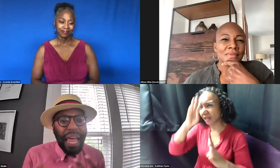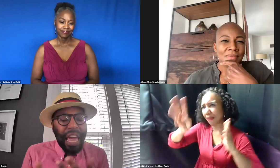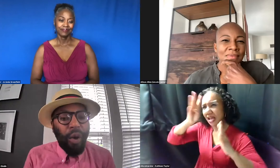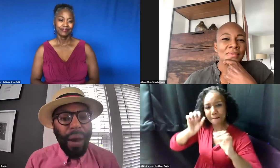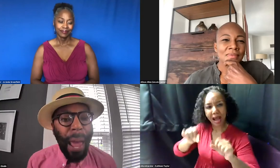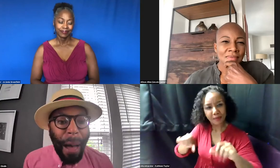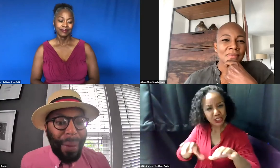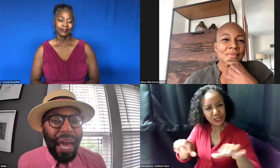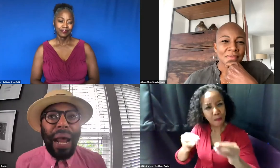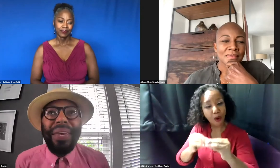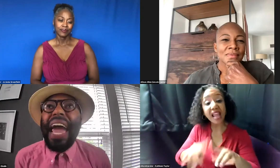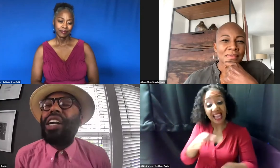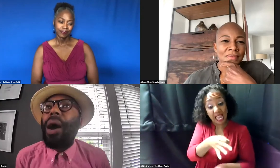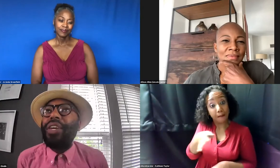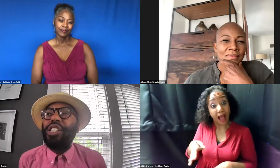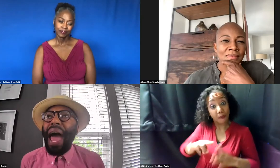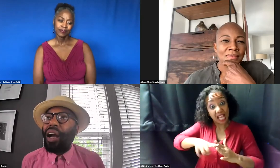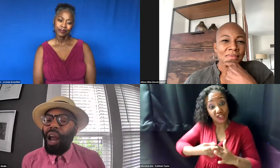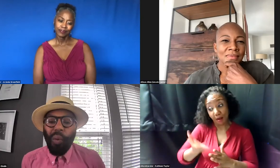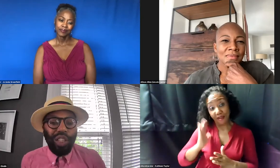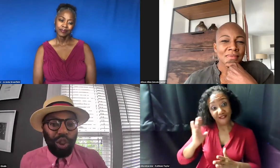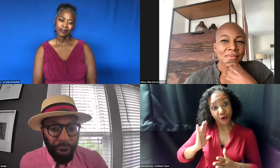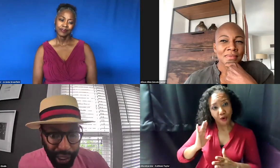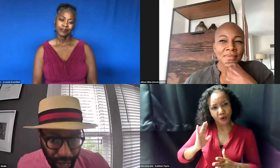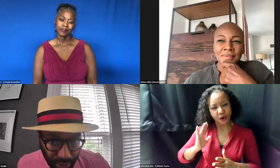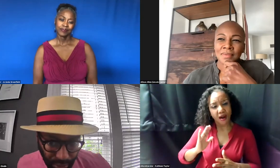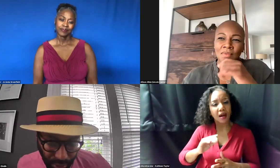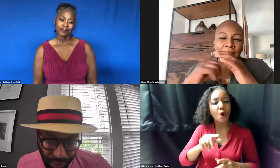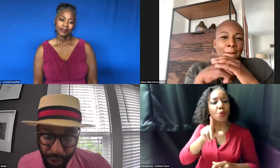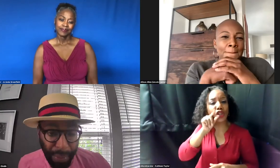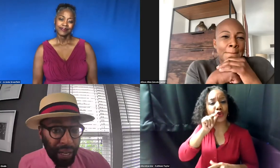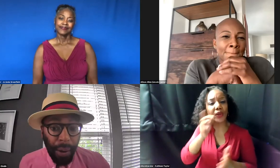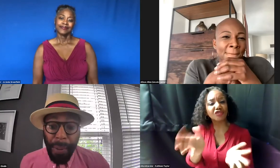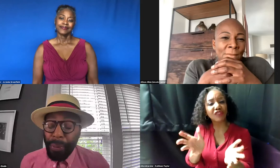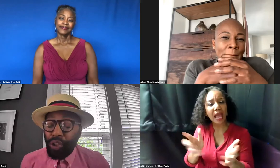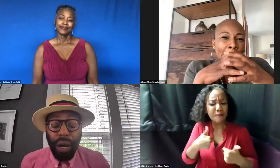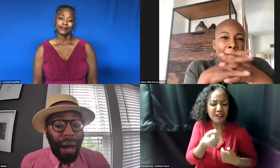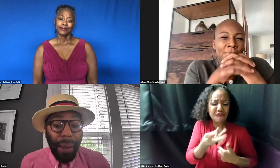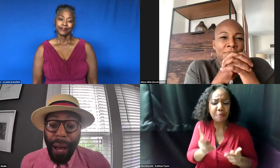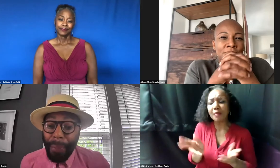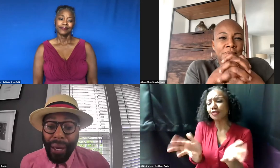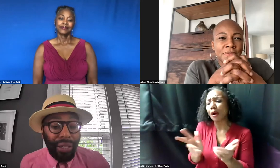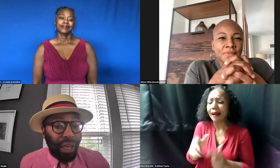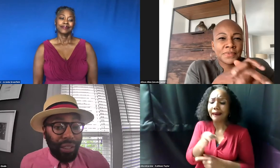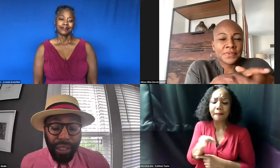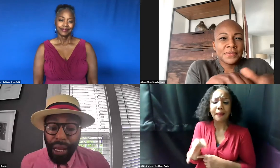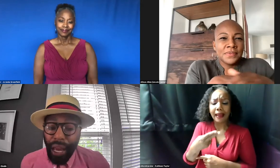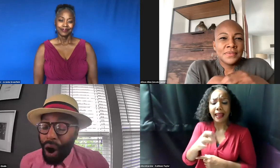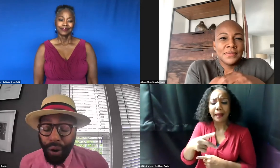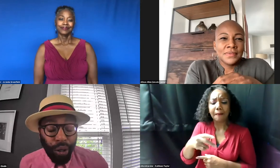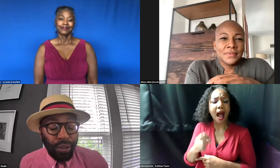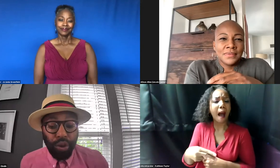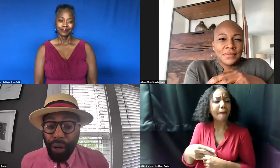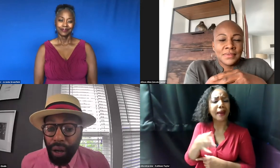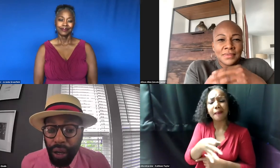possibilities. You know, Hip Hop Ed, when I began it a couple years back, was a Twitter chat. It was me and a couple of people talking about hip hop and education and